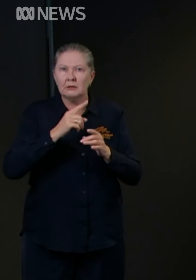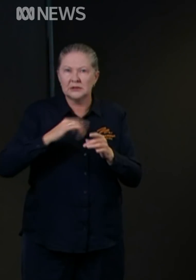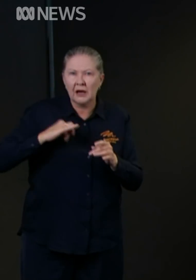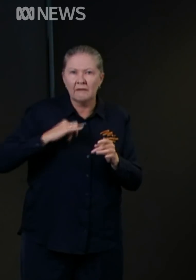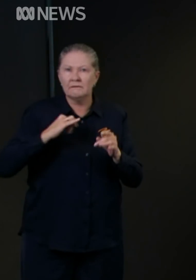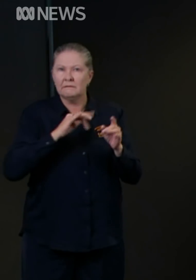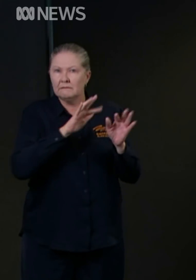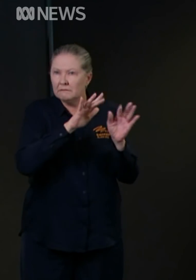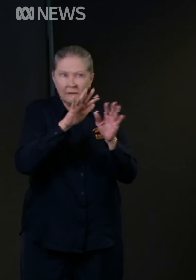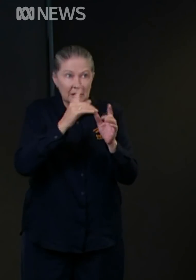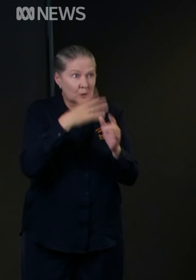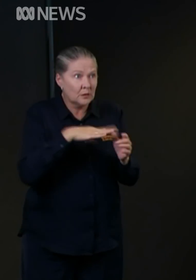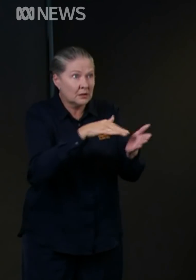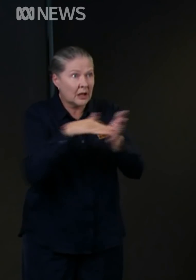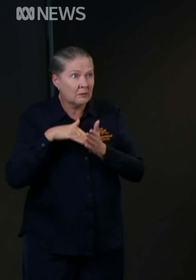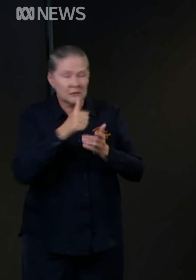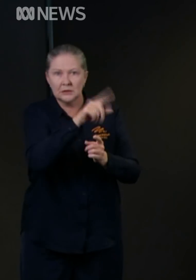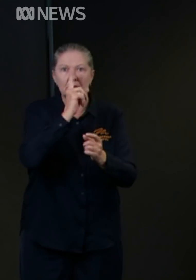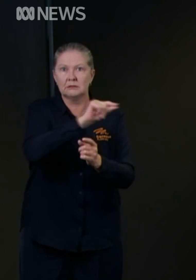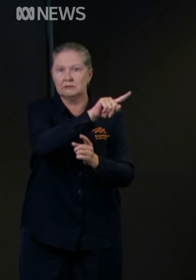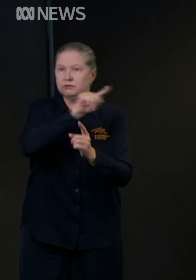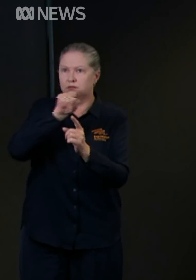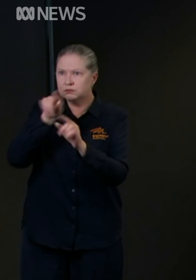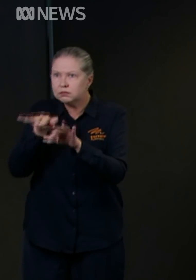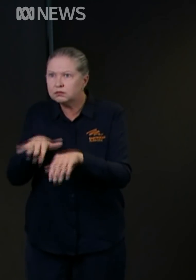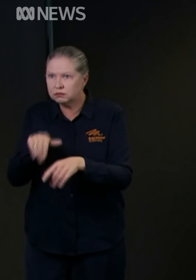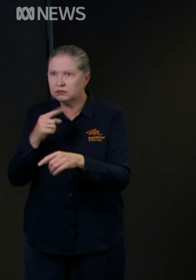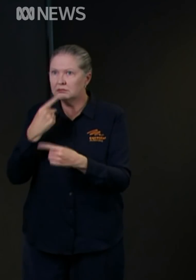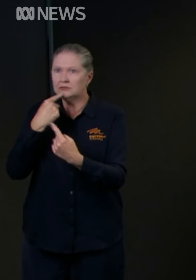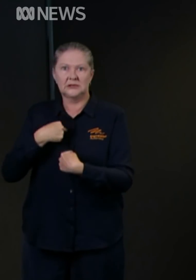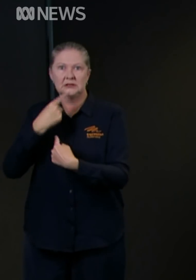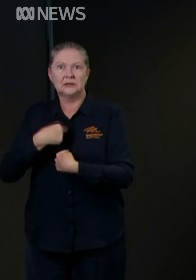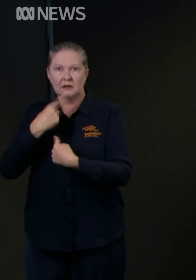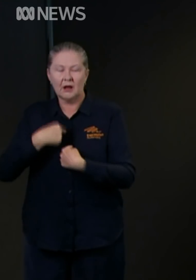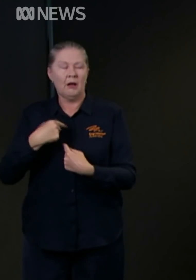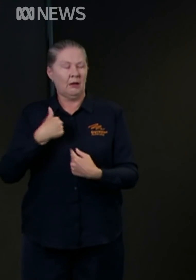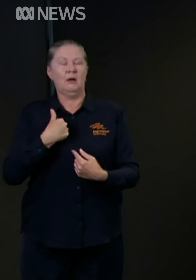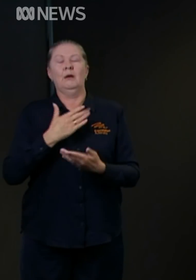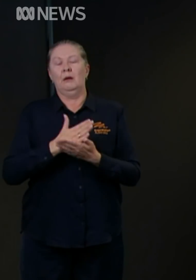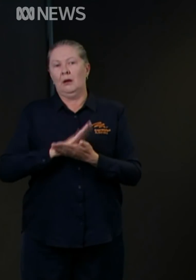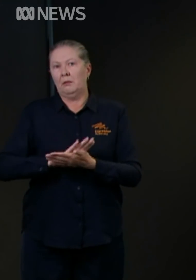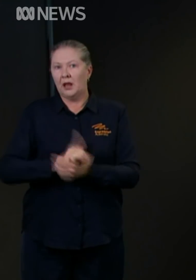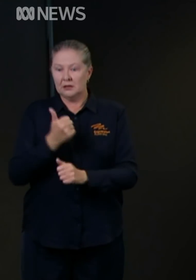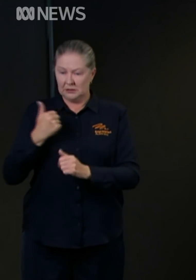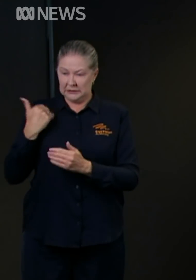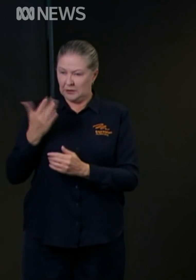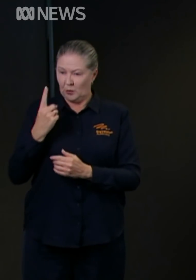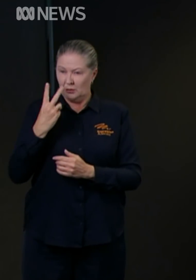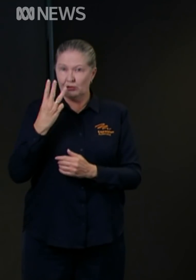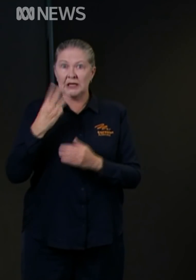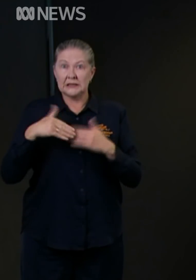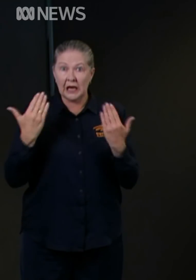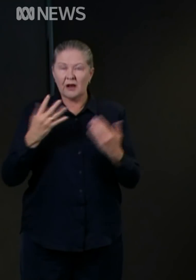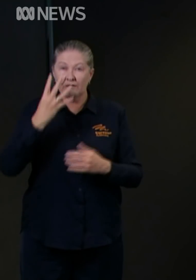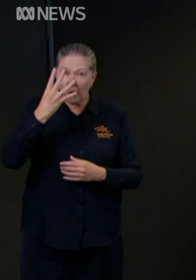around COVID-19. And I'm very pleased that just in a matter of days, we've had over 4,000